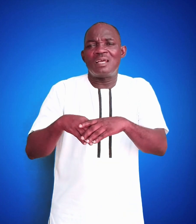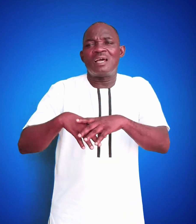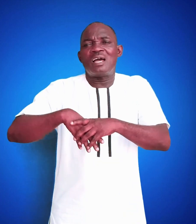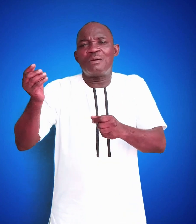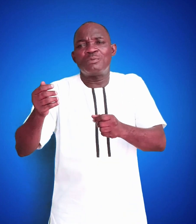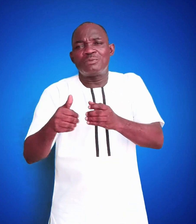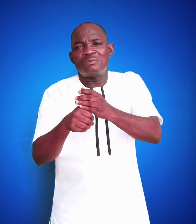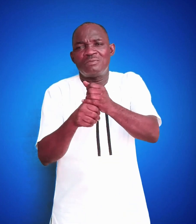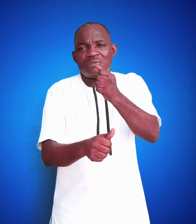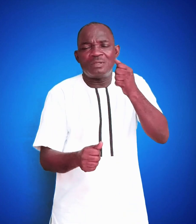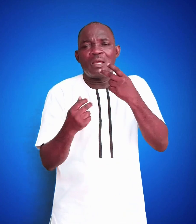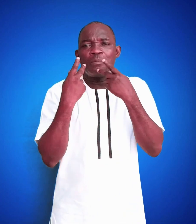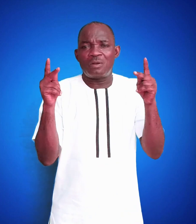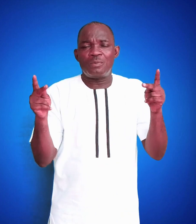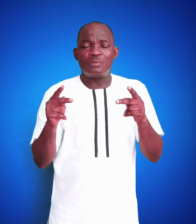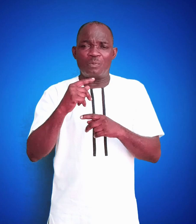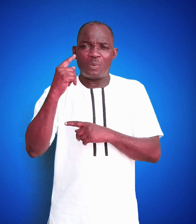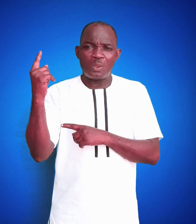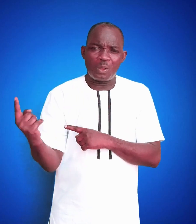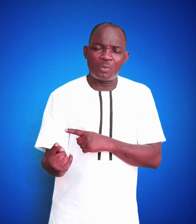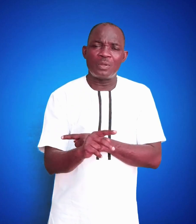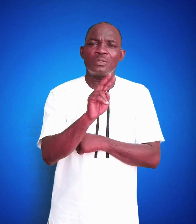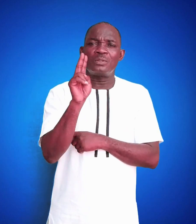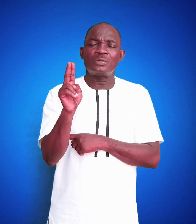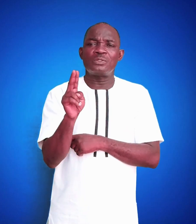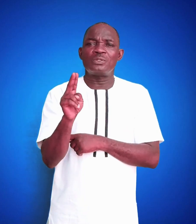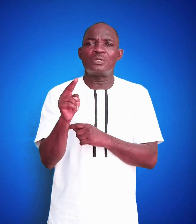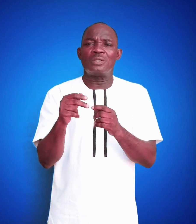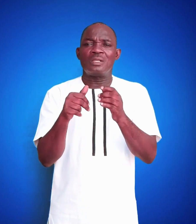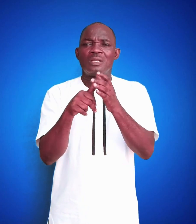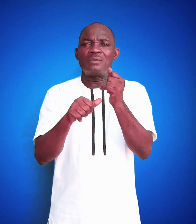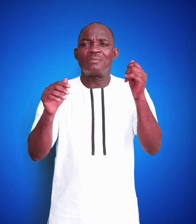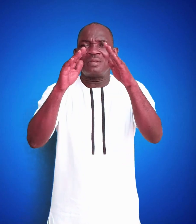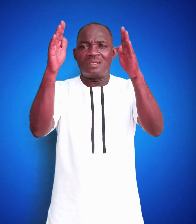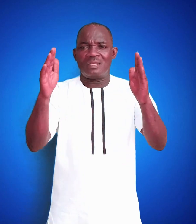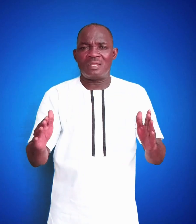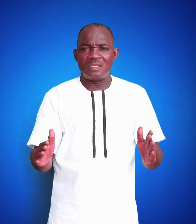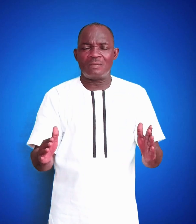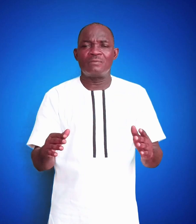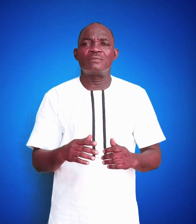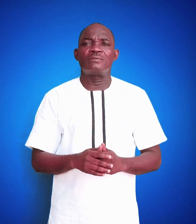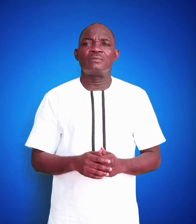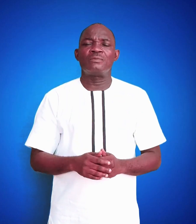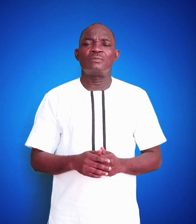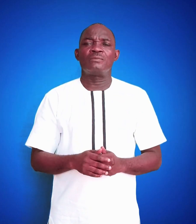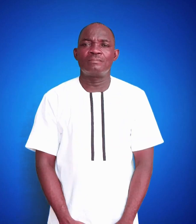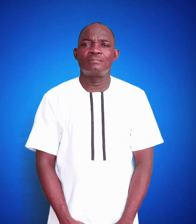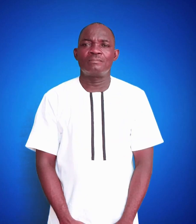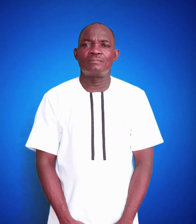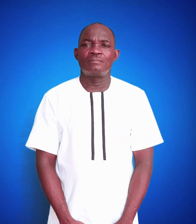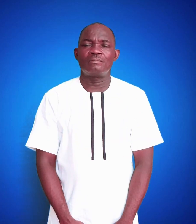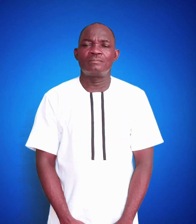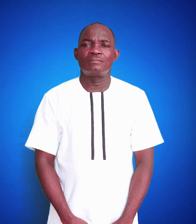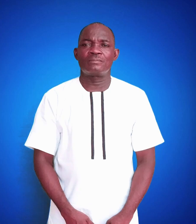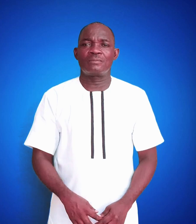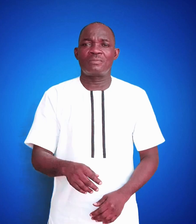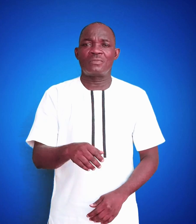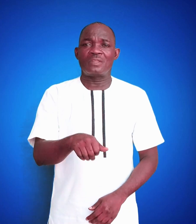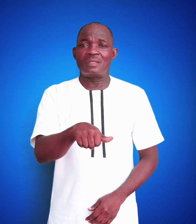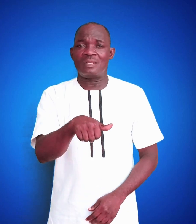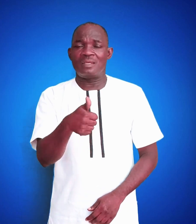open. Always use latrines or toilets.